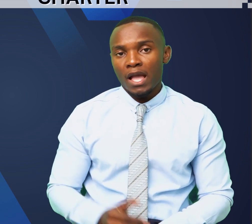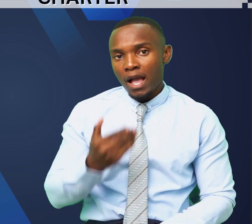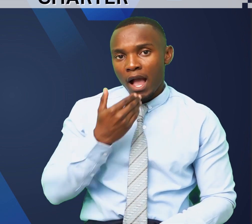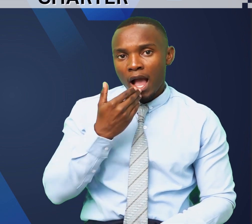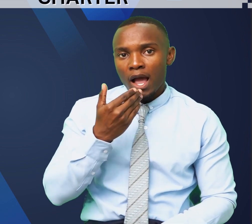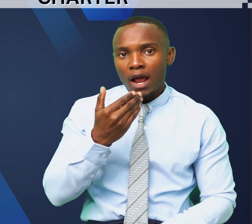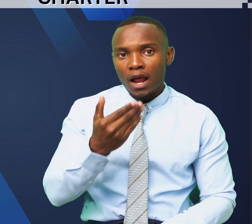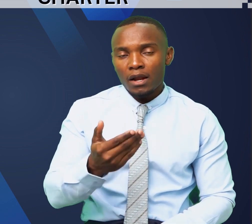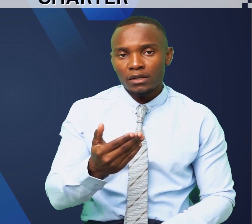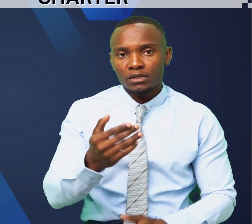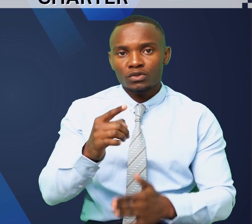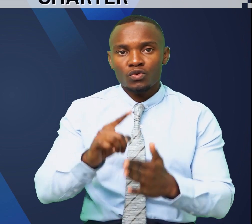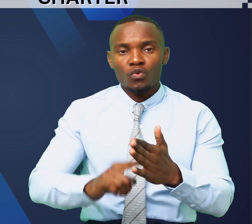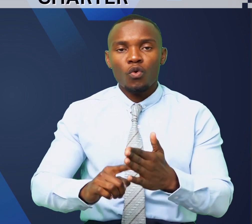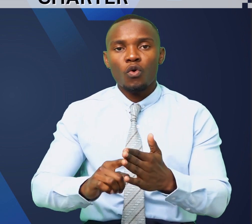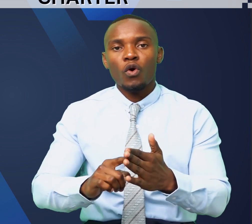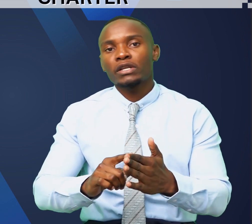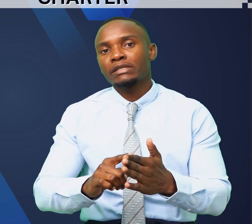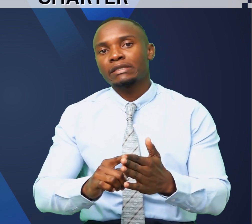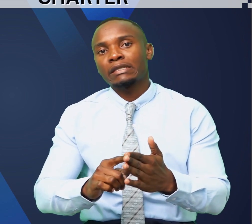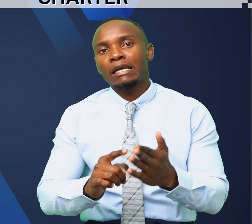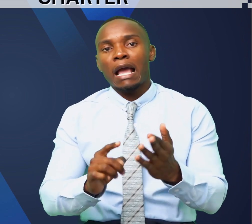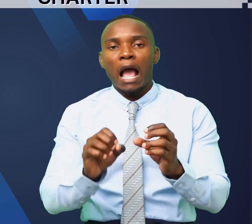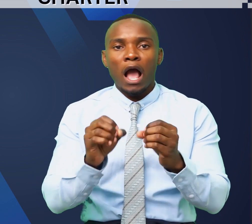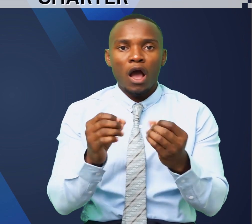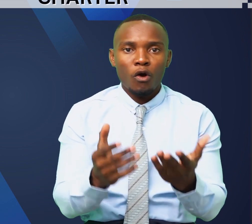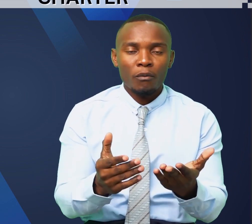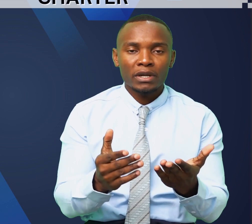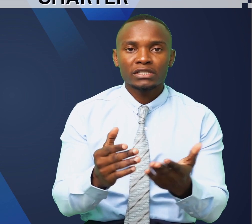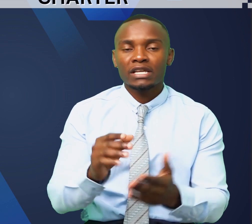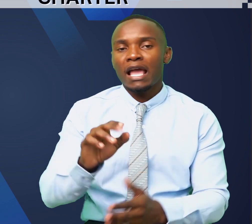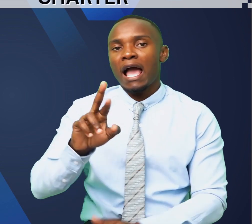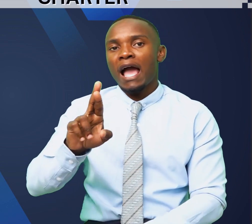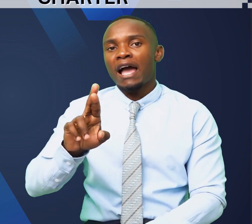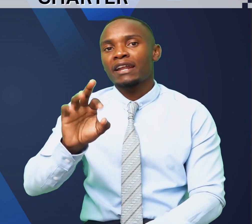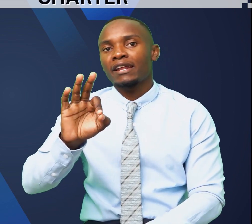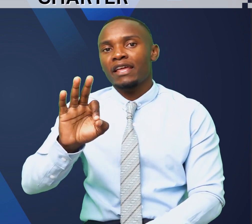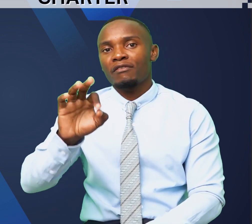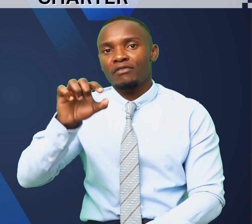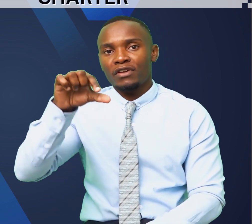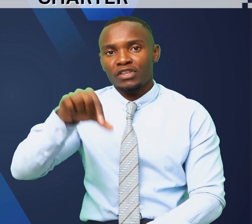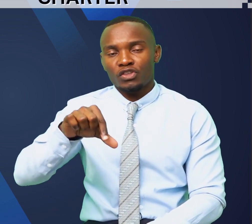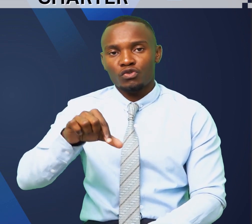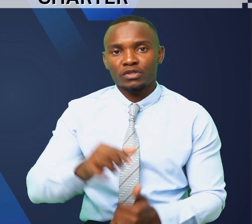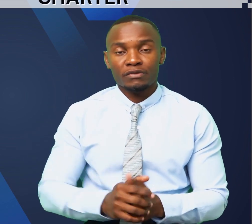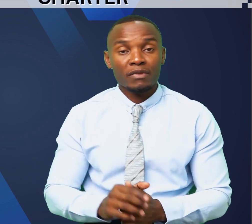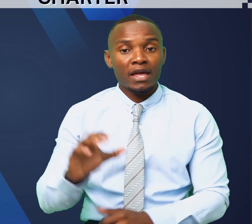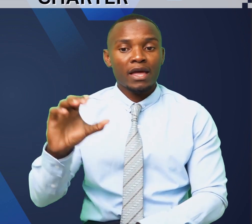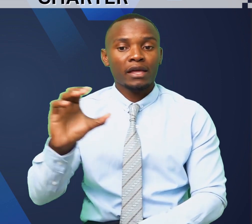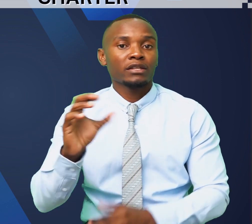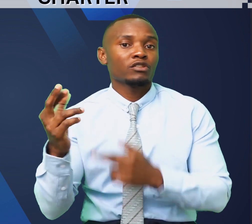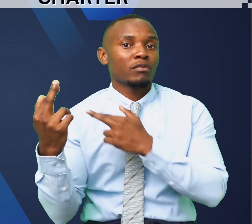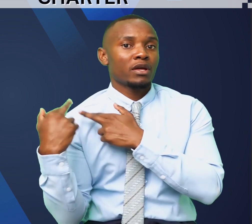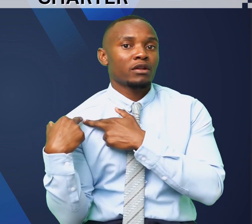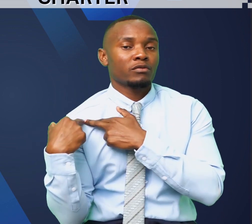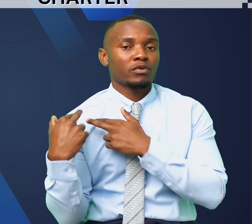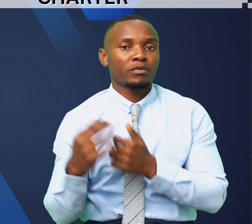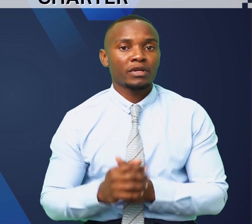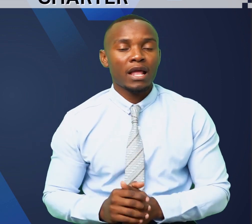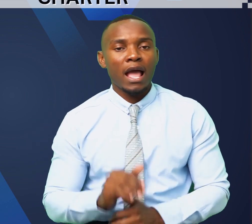to request for quotations, that is RFQs. Customer obligation,